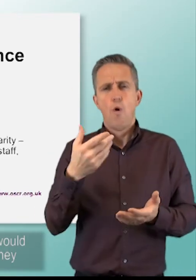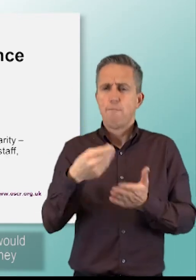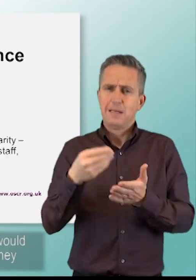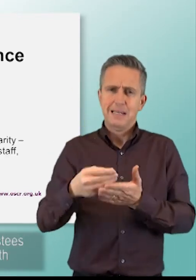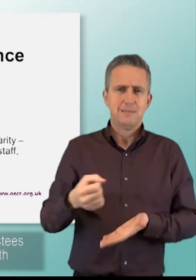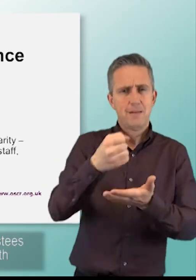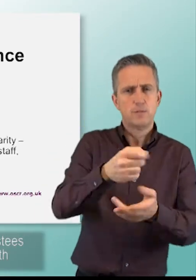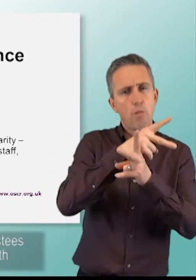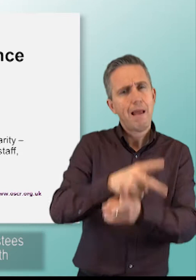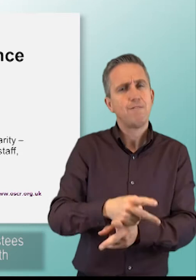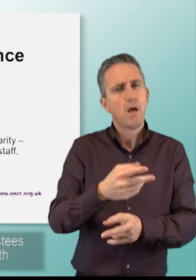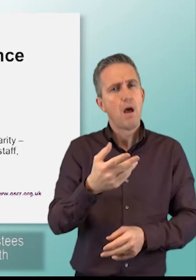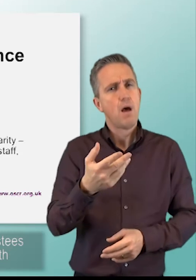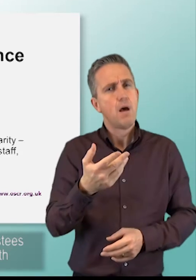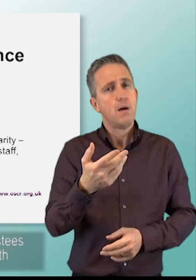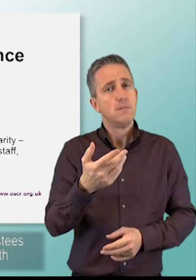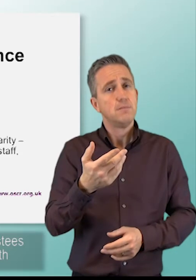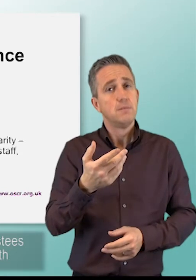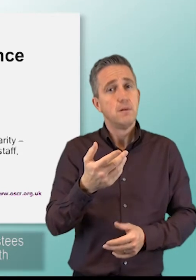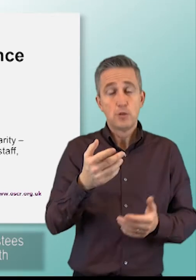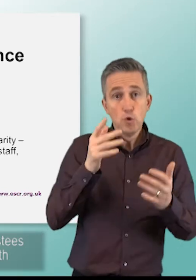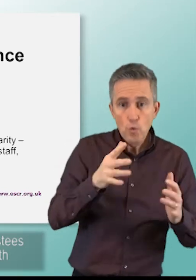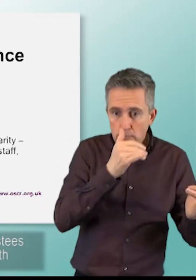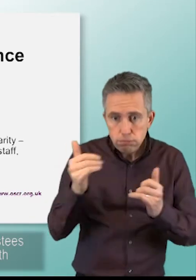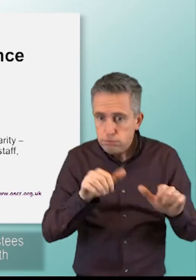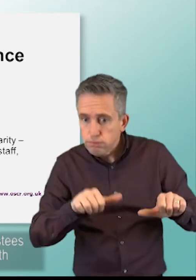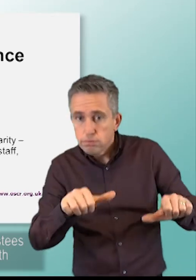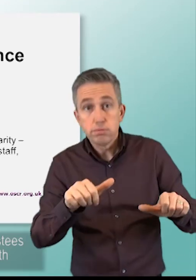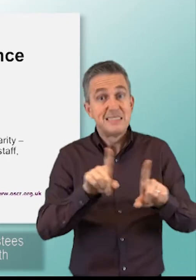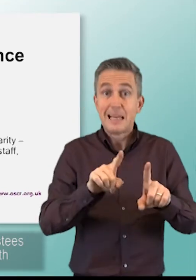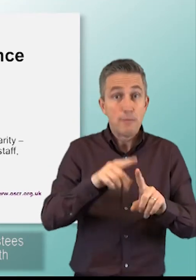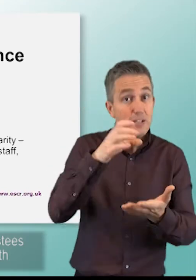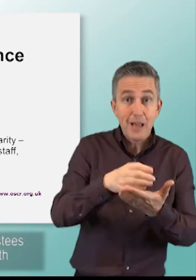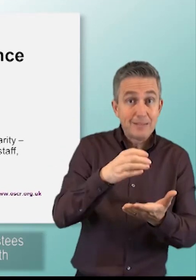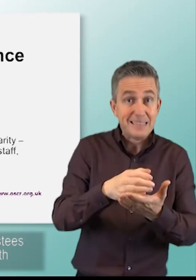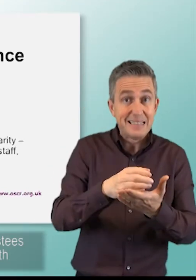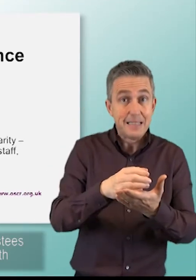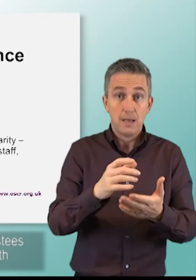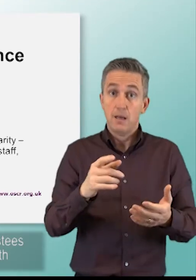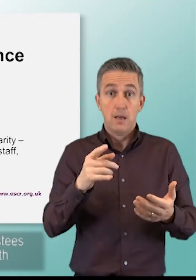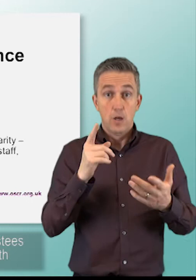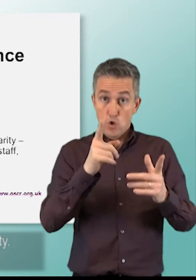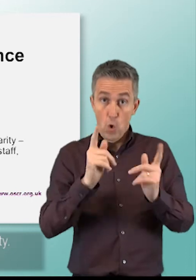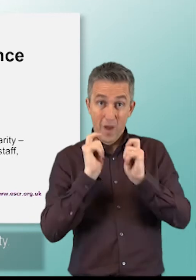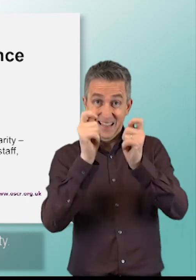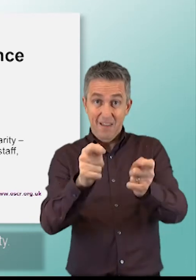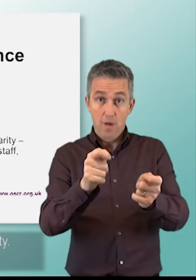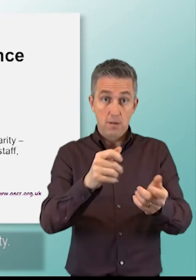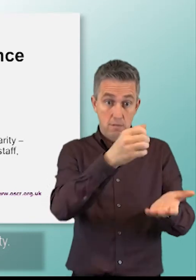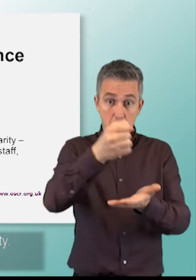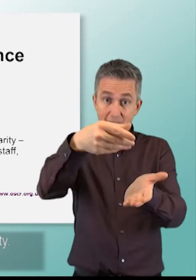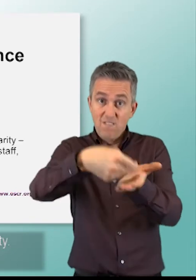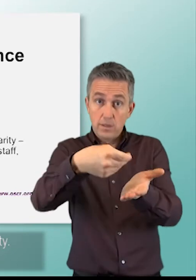else's money instead of your own. Okay? And that's exactly what charity trustees are ultimately doing, because they are dealing with the funds of the